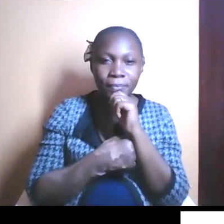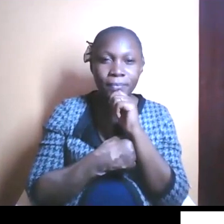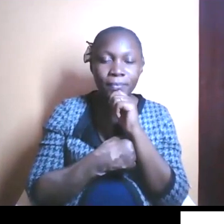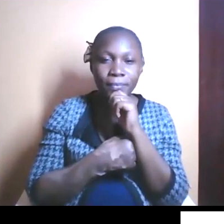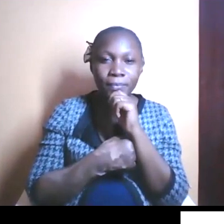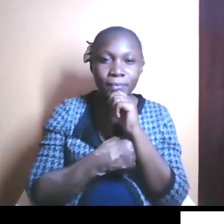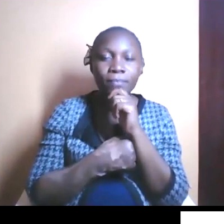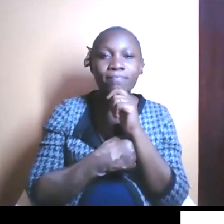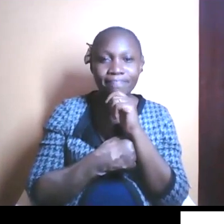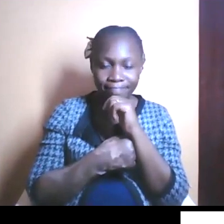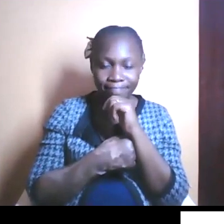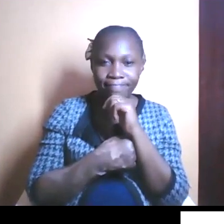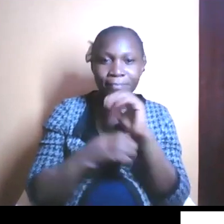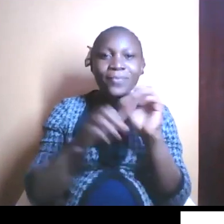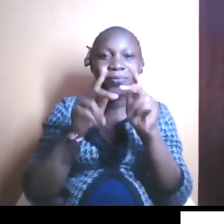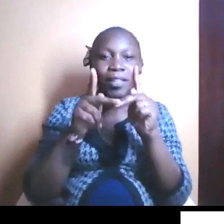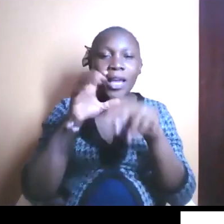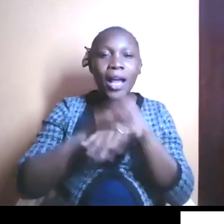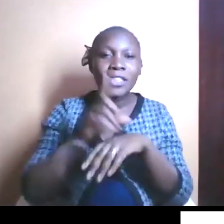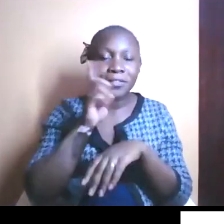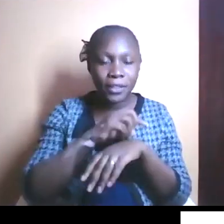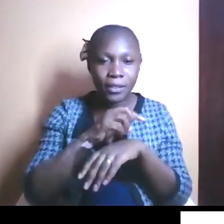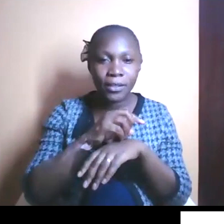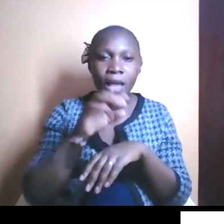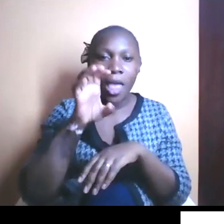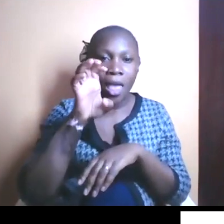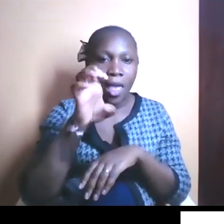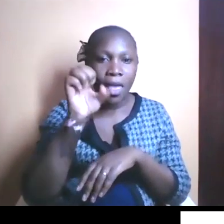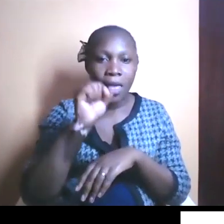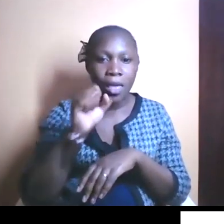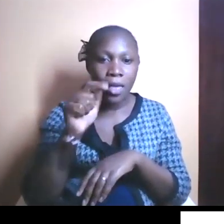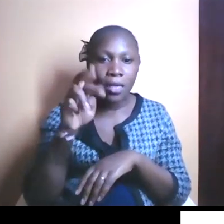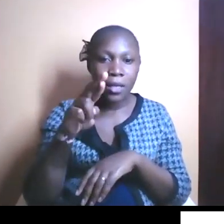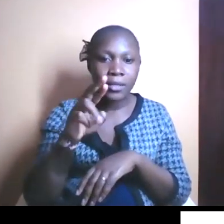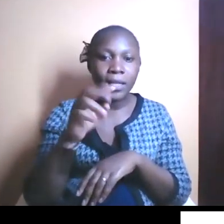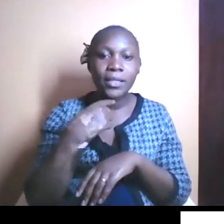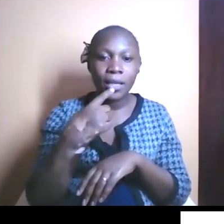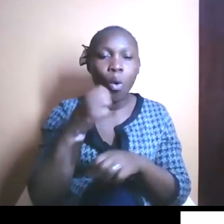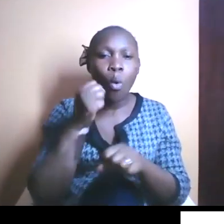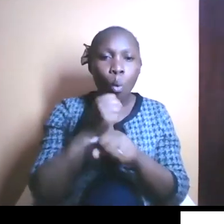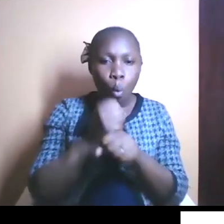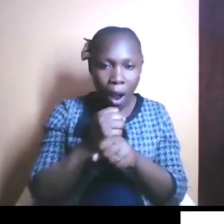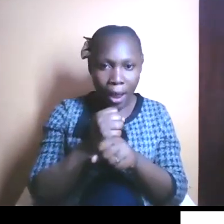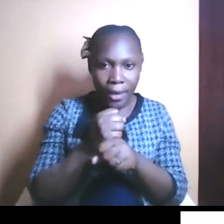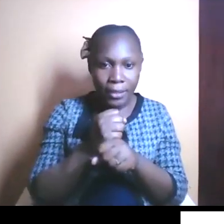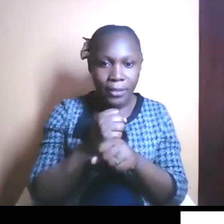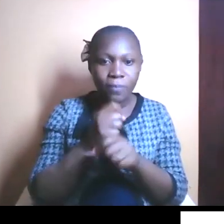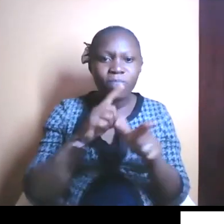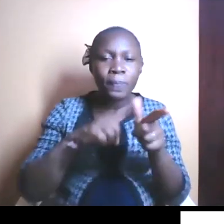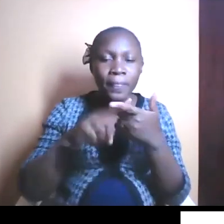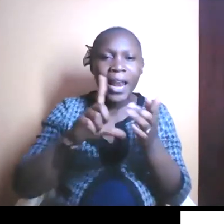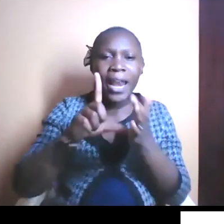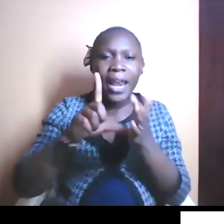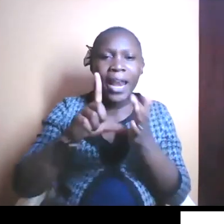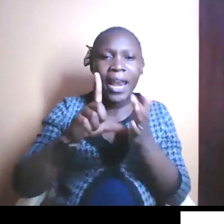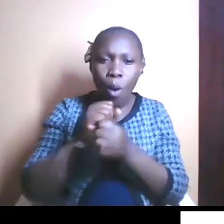Okay. So Esther is saying, I worked in an environment where the working environment suddenly turned toxic to all